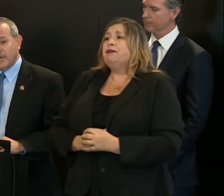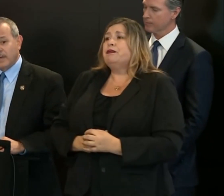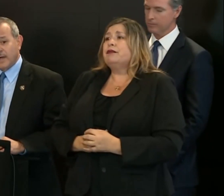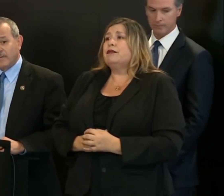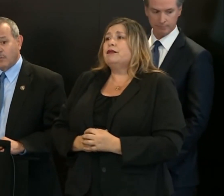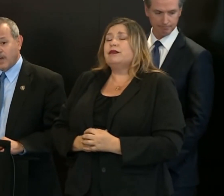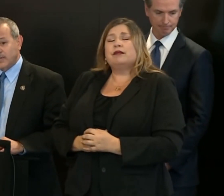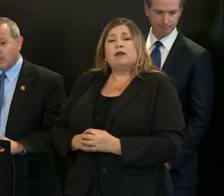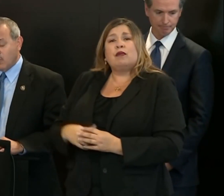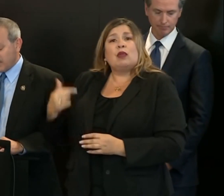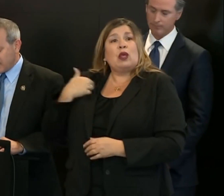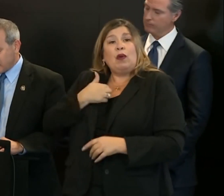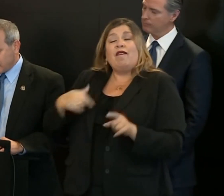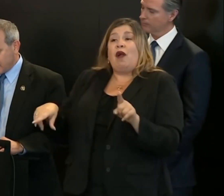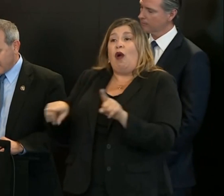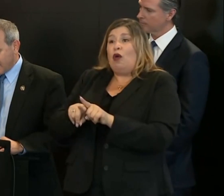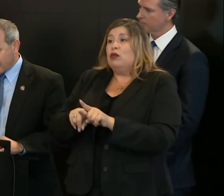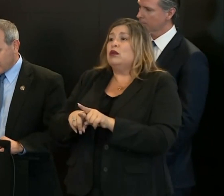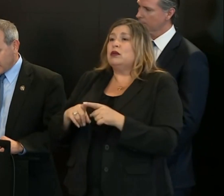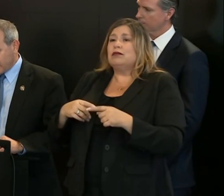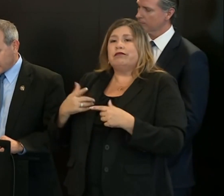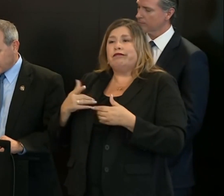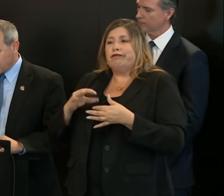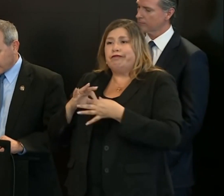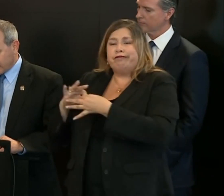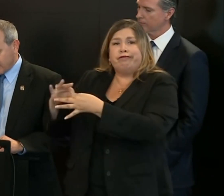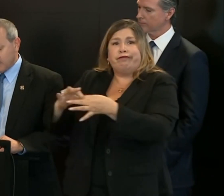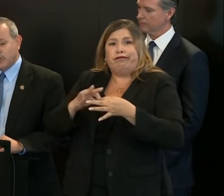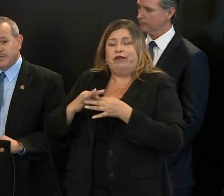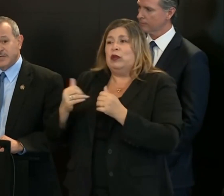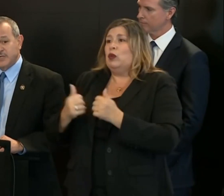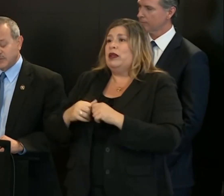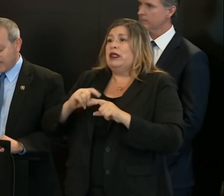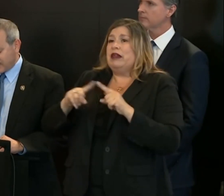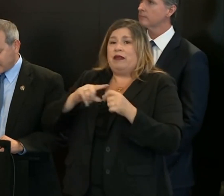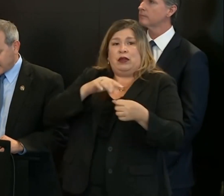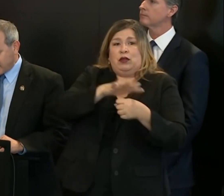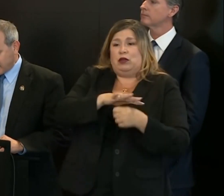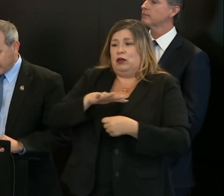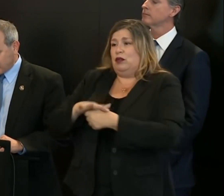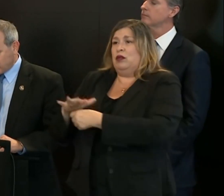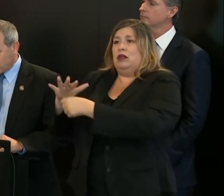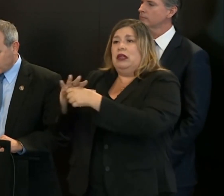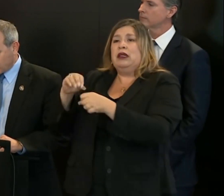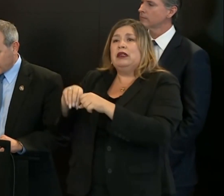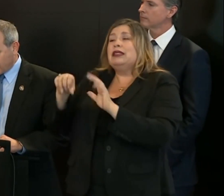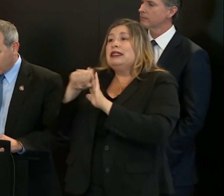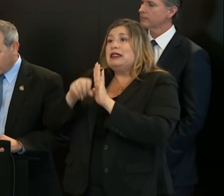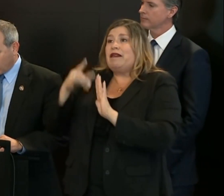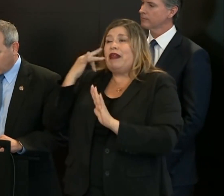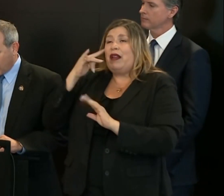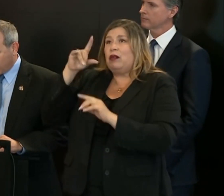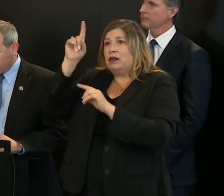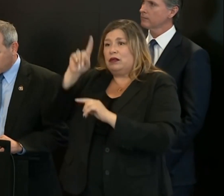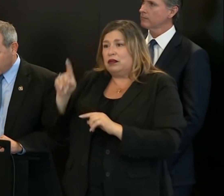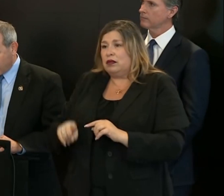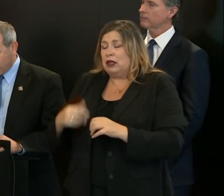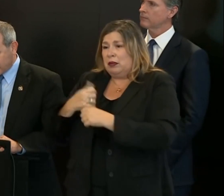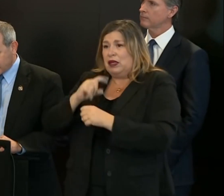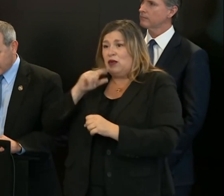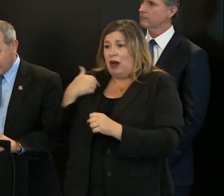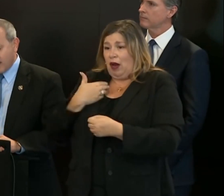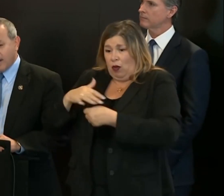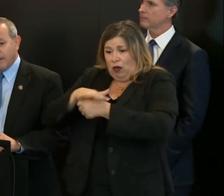also doing a lot of cross-coordination and communications with jurisdictions around the state to ensure that our local